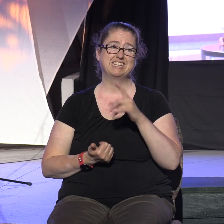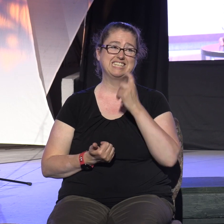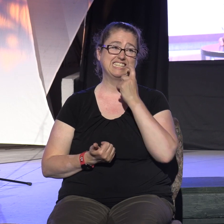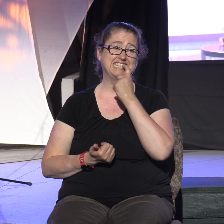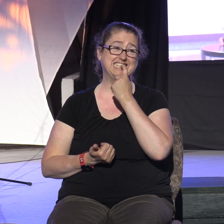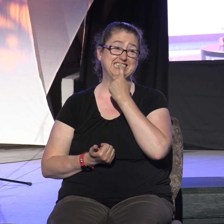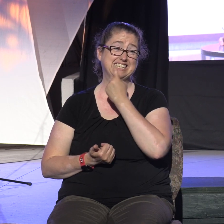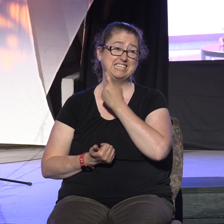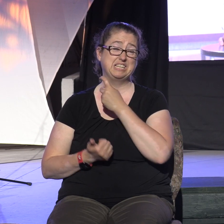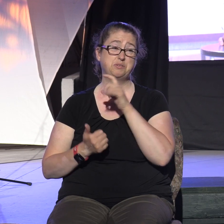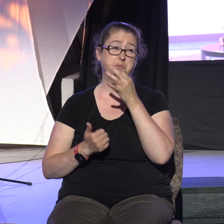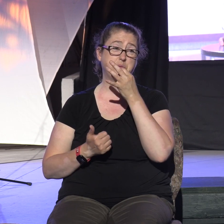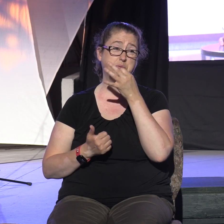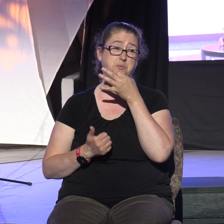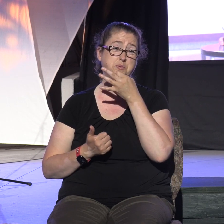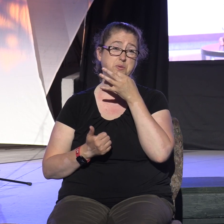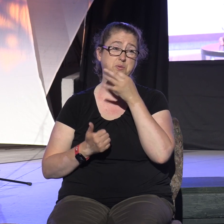faint.